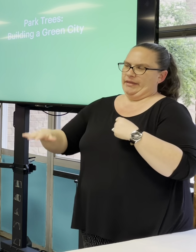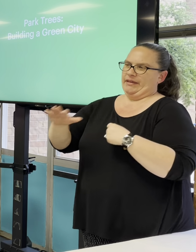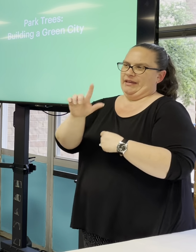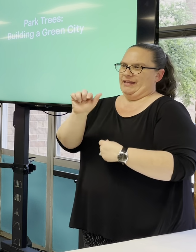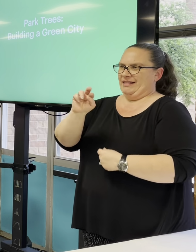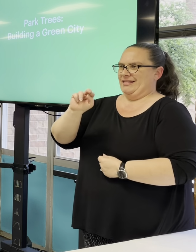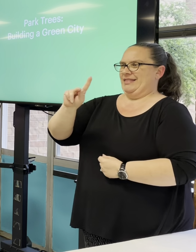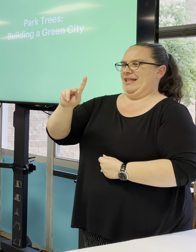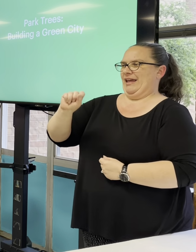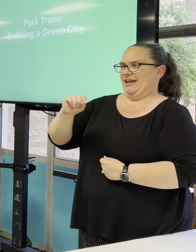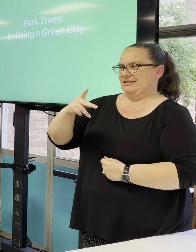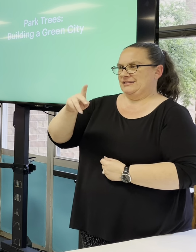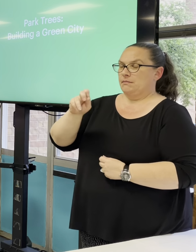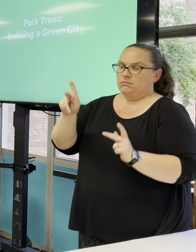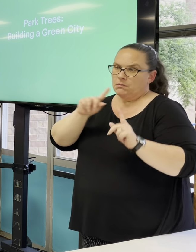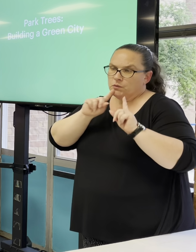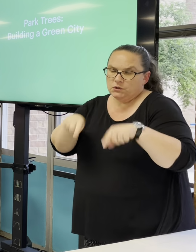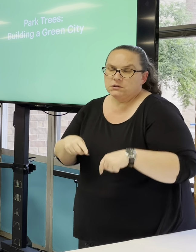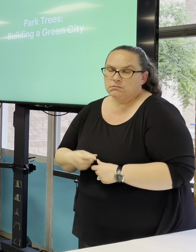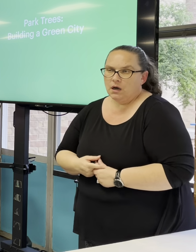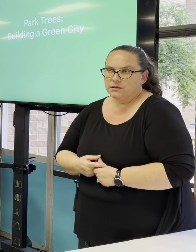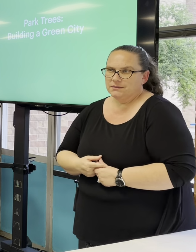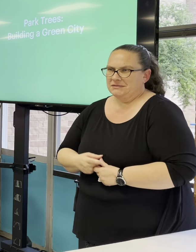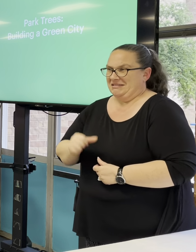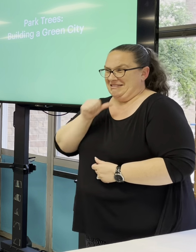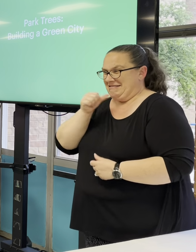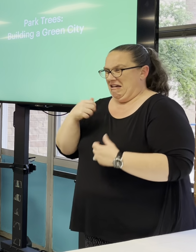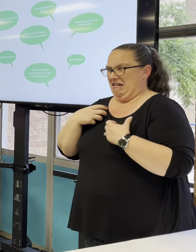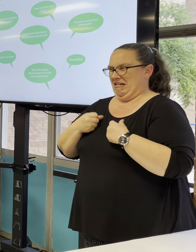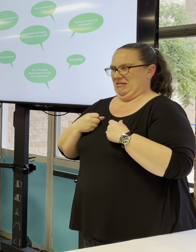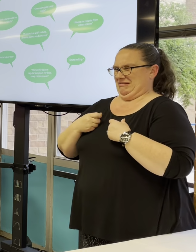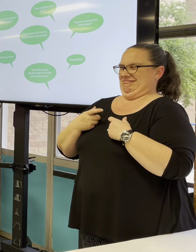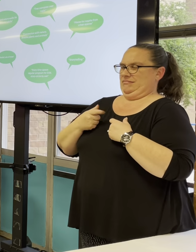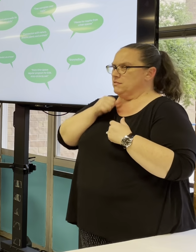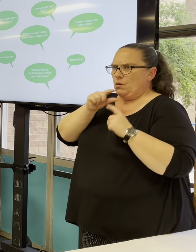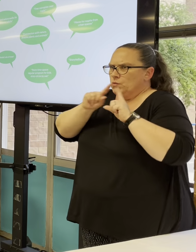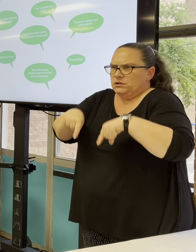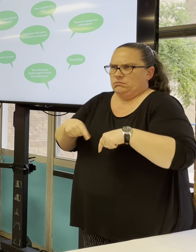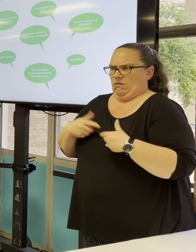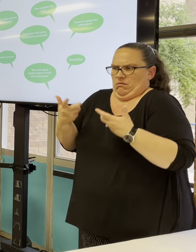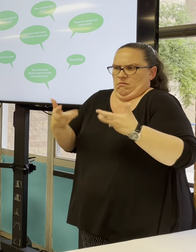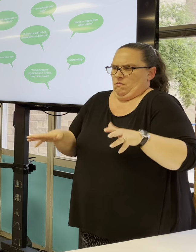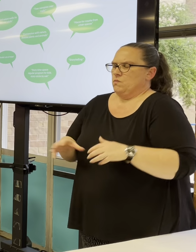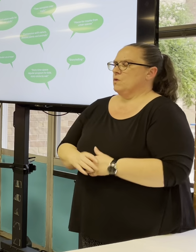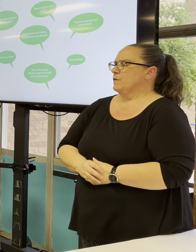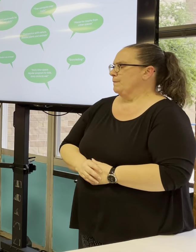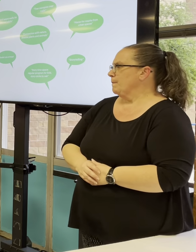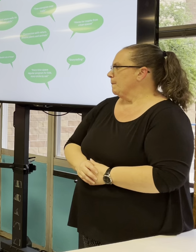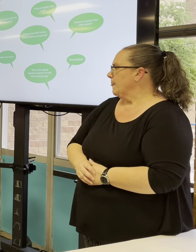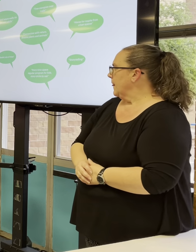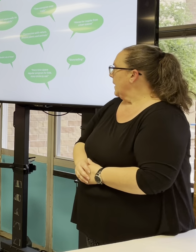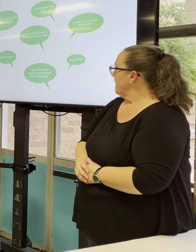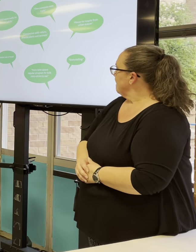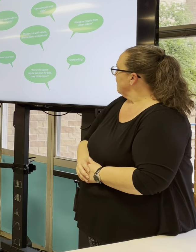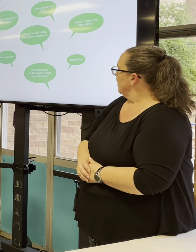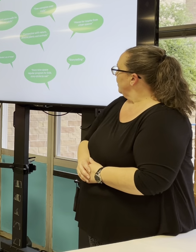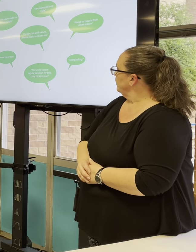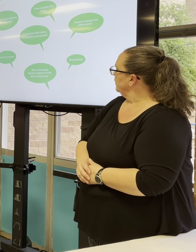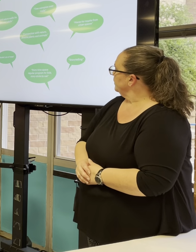respond to that. People don't respond to an unhealthy landscape very well. So the first group of some of